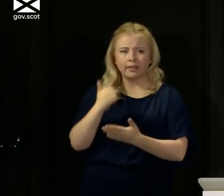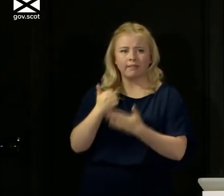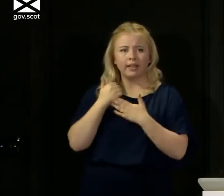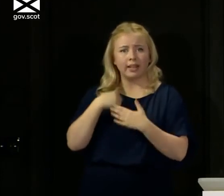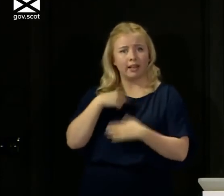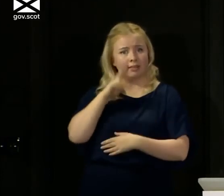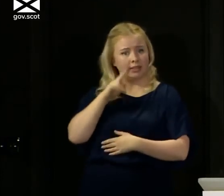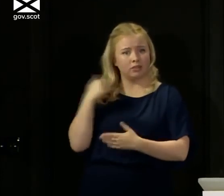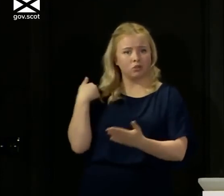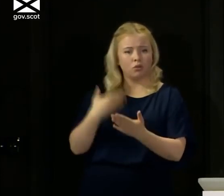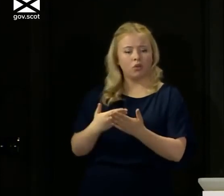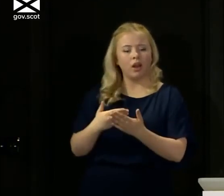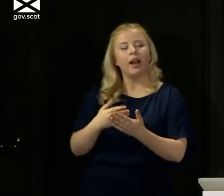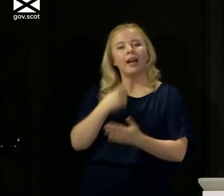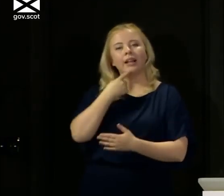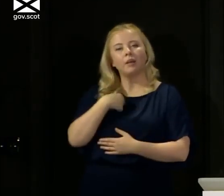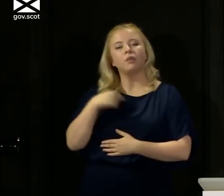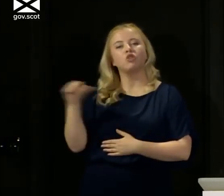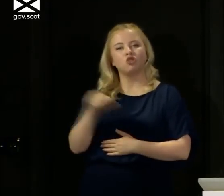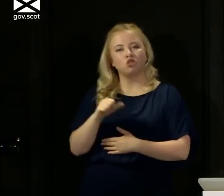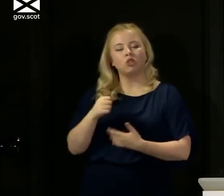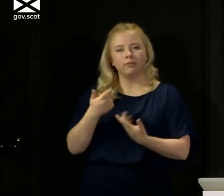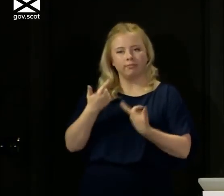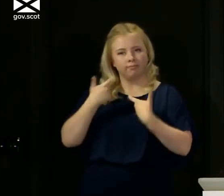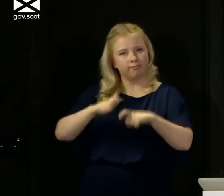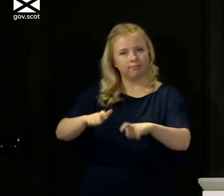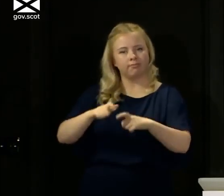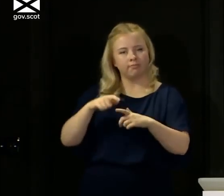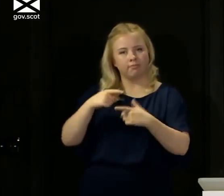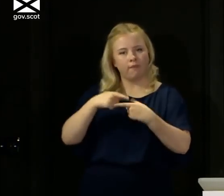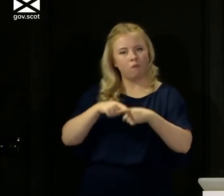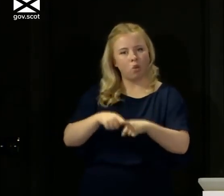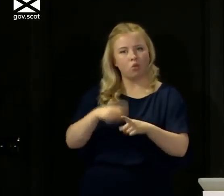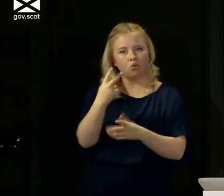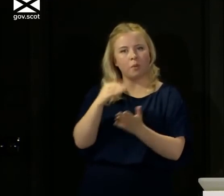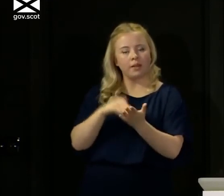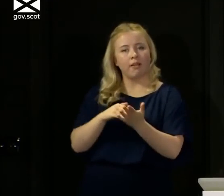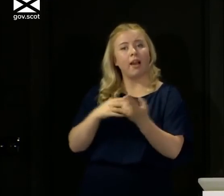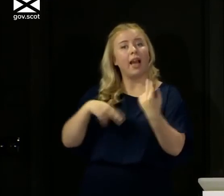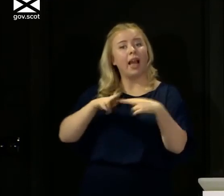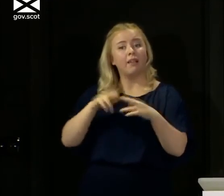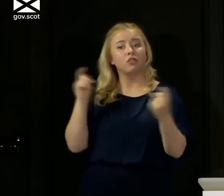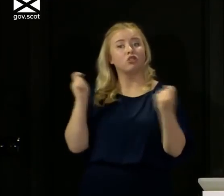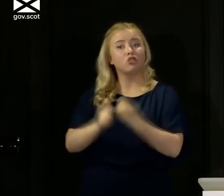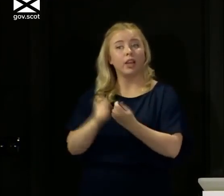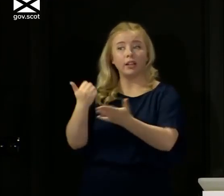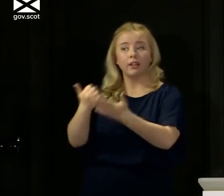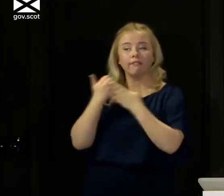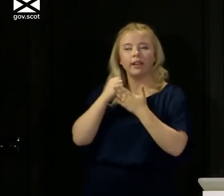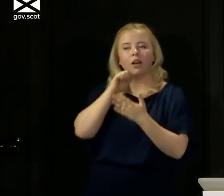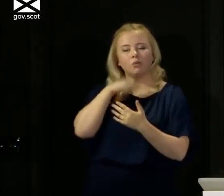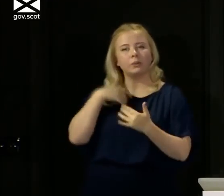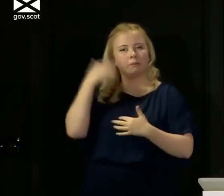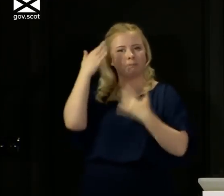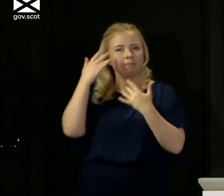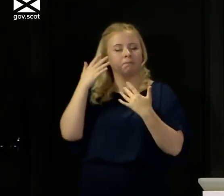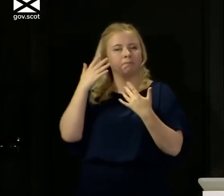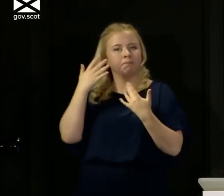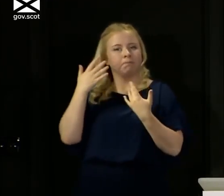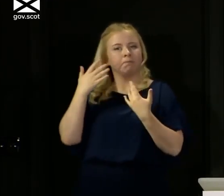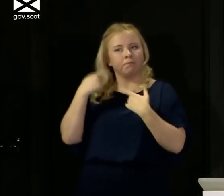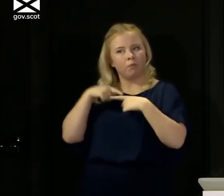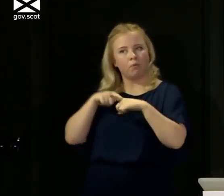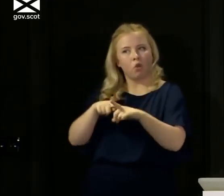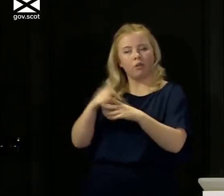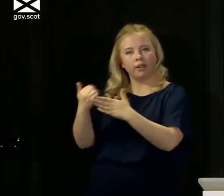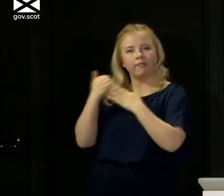far would tell me that we should stick with 2 metres at the moment. And if that advice changes, I will consider that in line